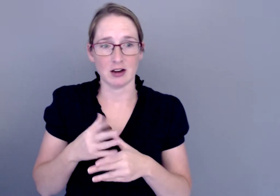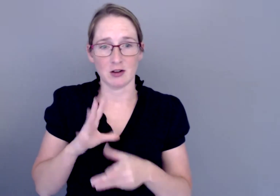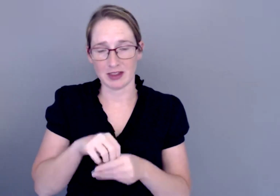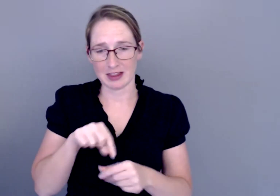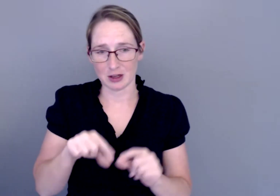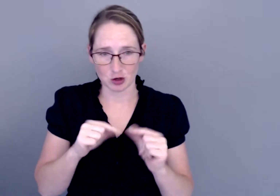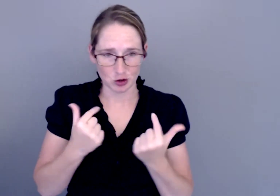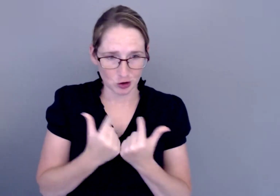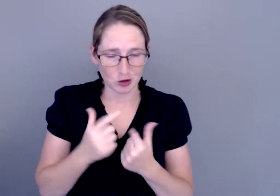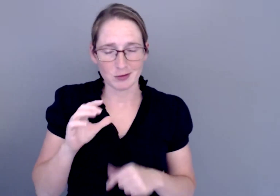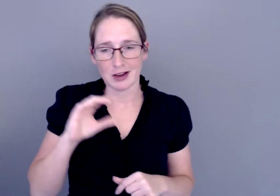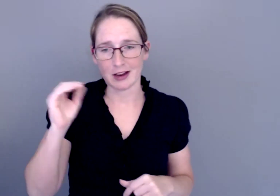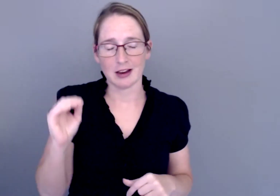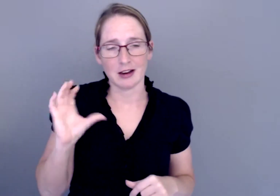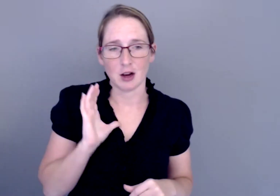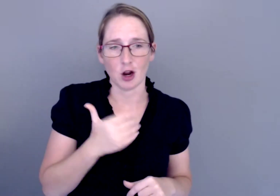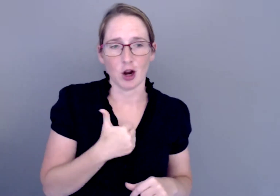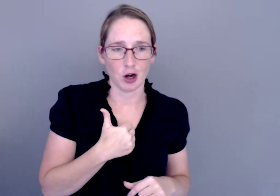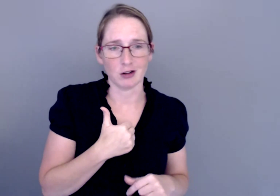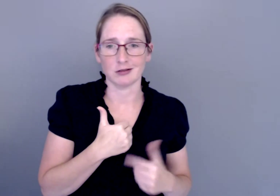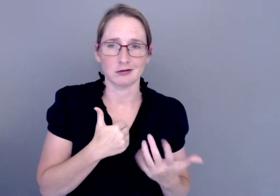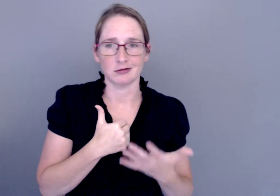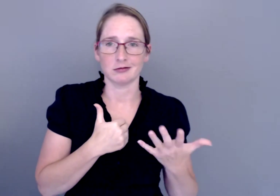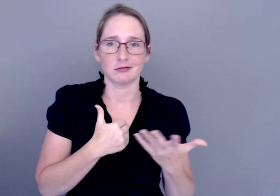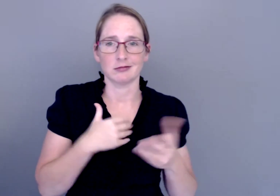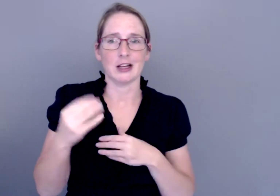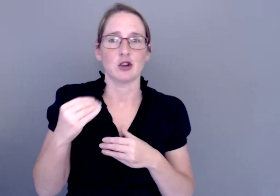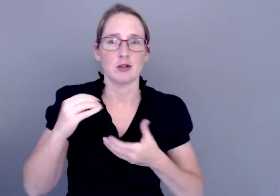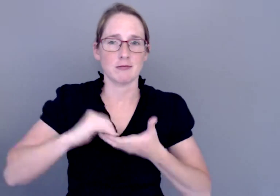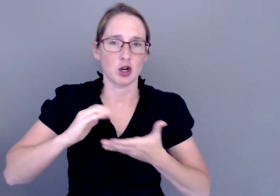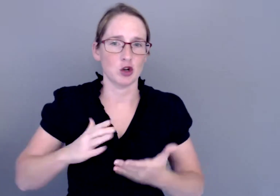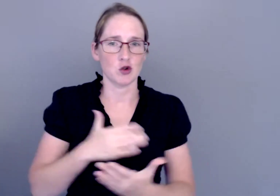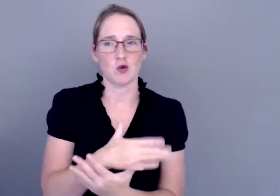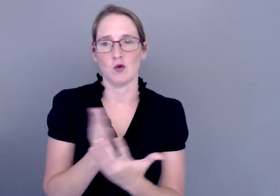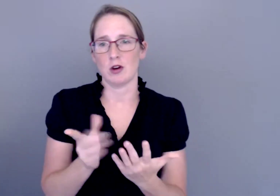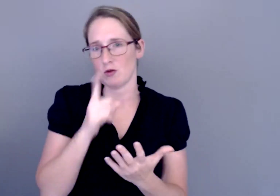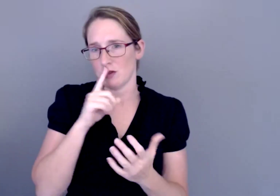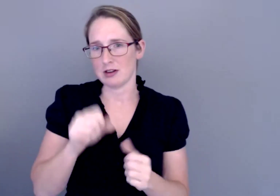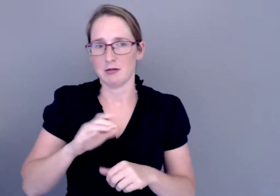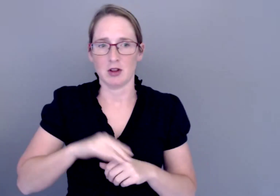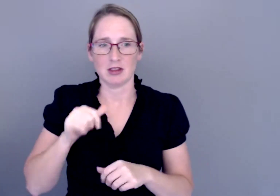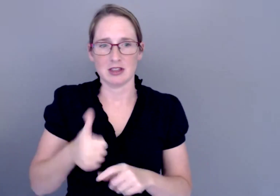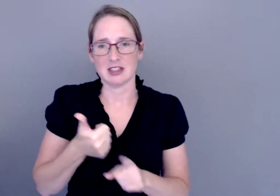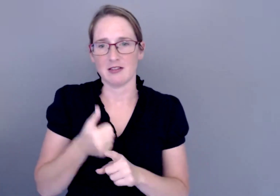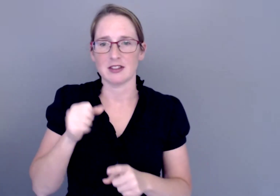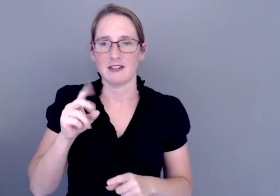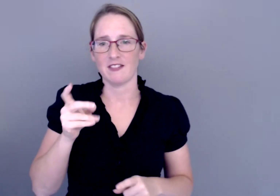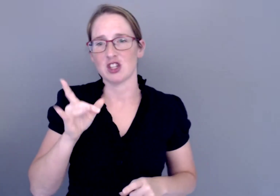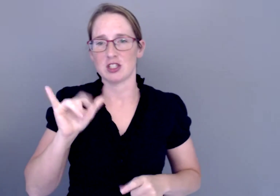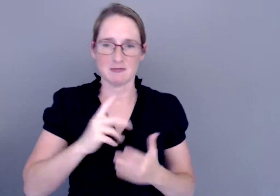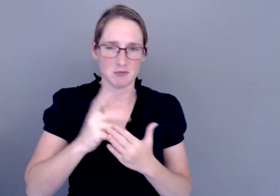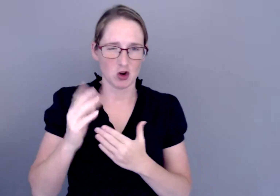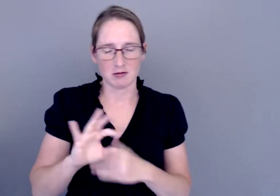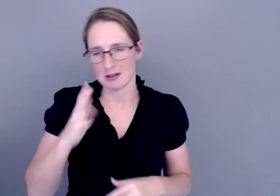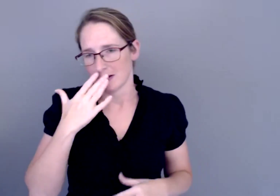group and our external partners widely, even beyond the self-sufficiency programs for ODHS. So